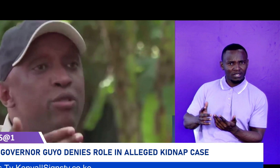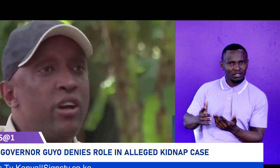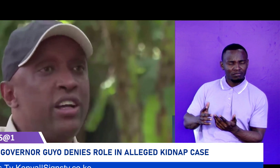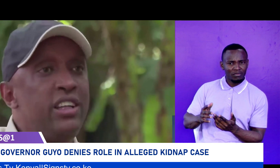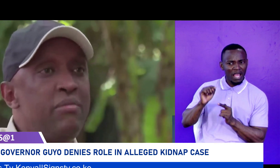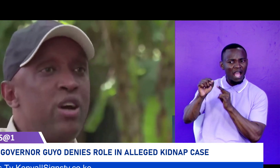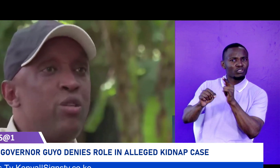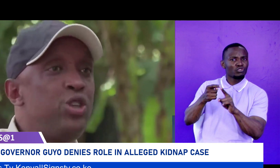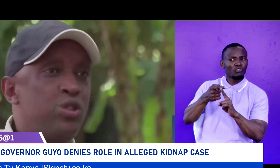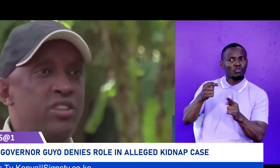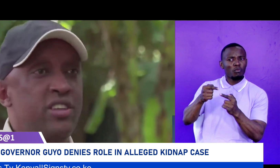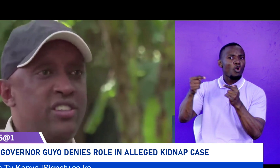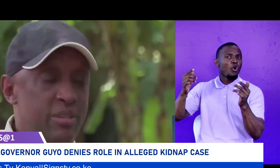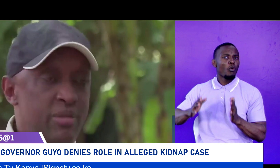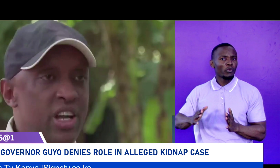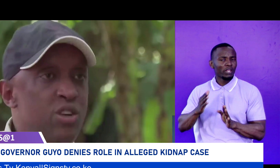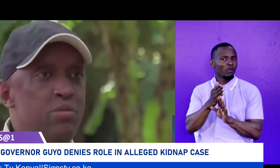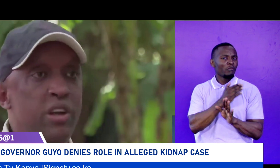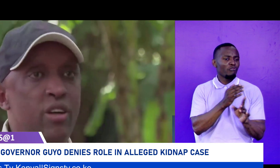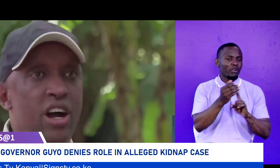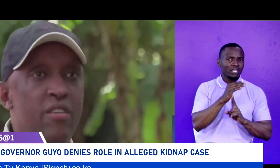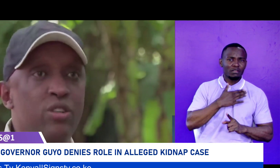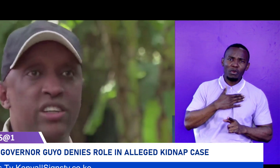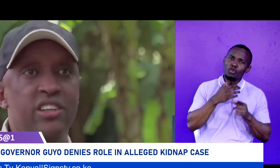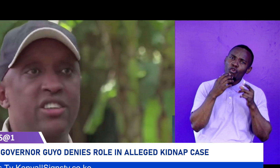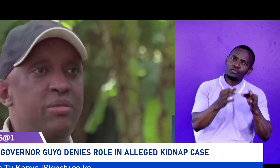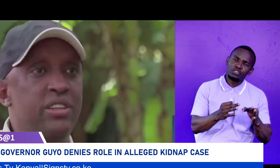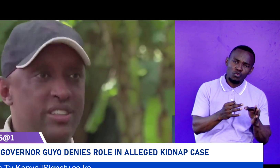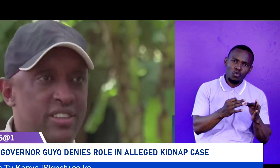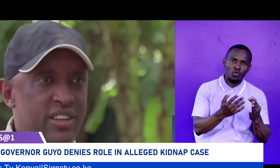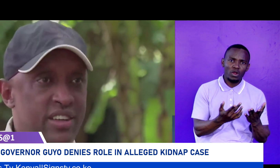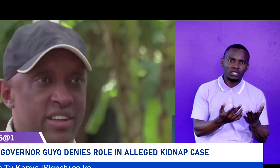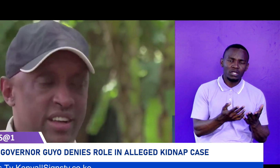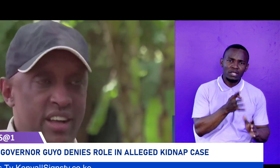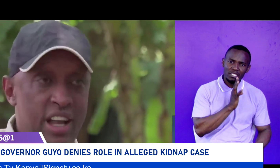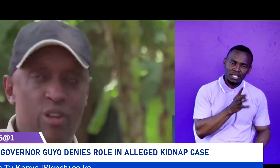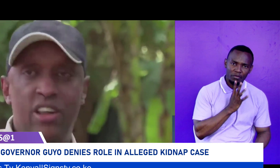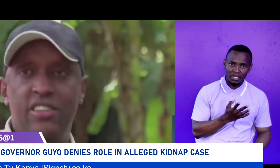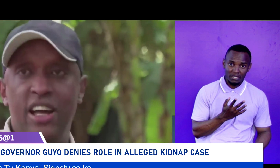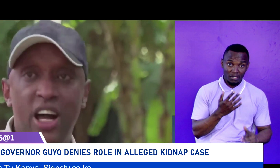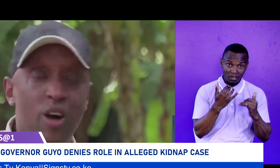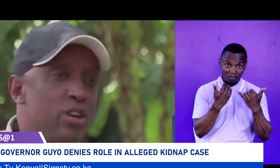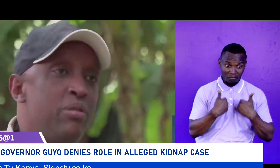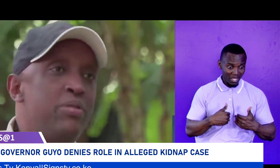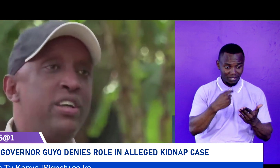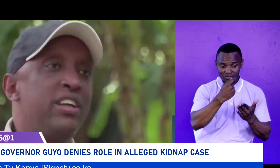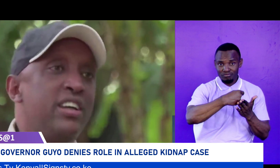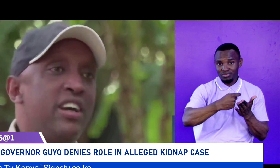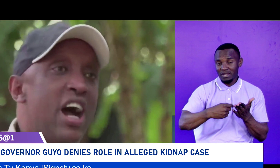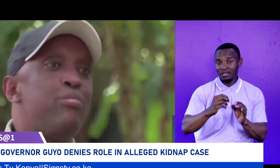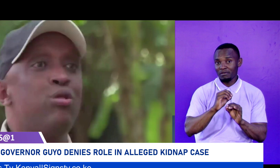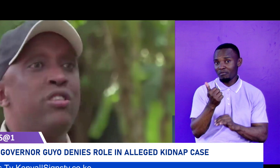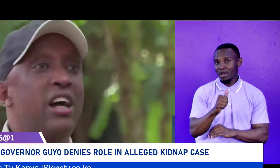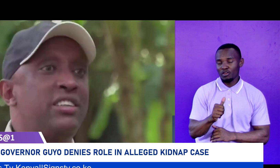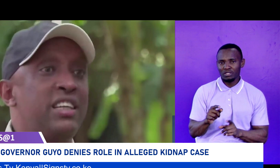before getting my official statement. As we are speaking now, I have not written a statement. And I don't understand how DPP approved that